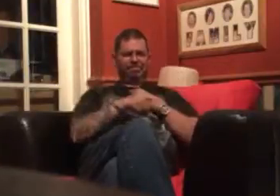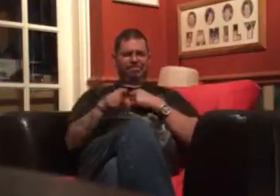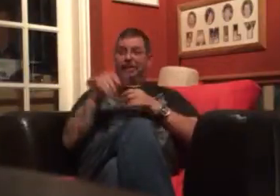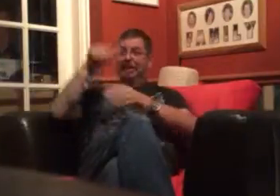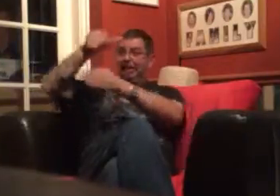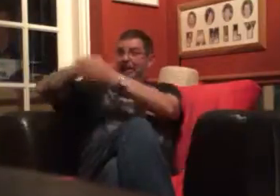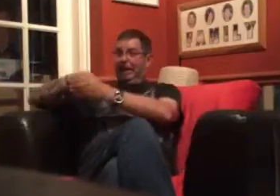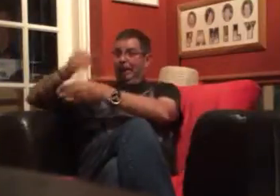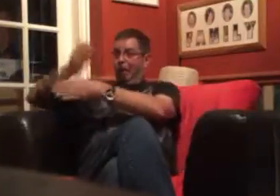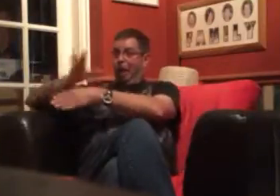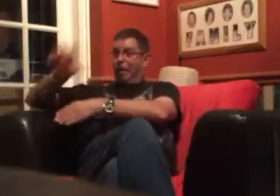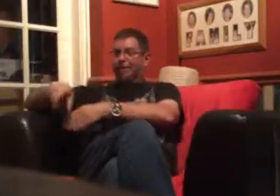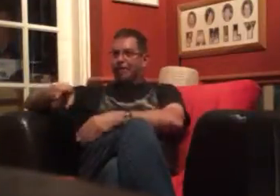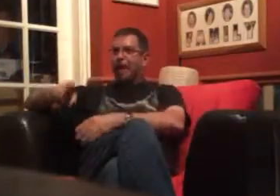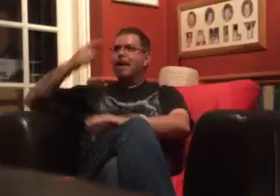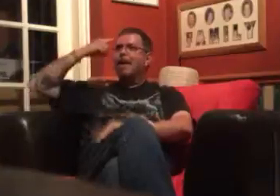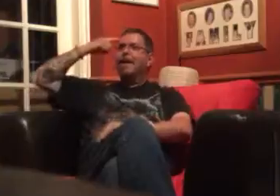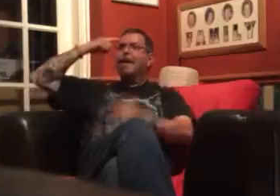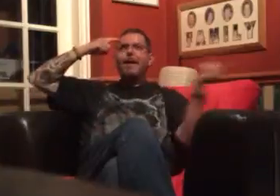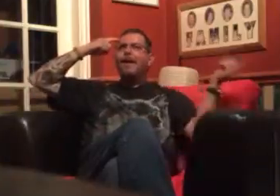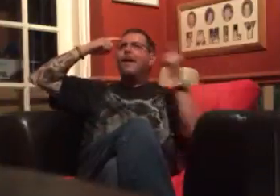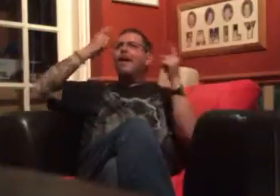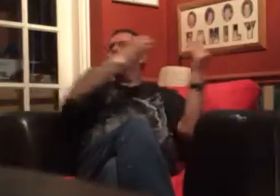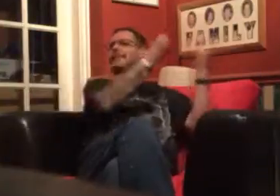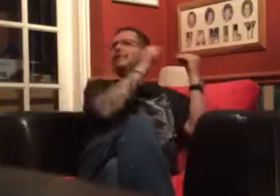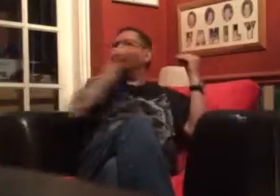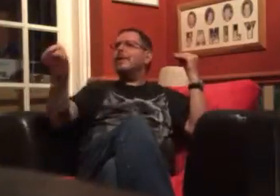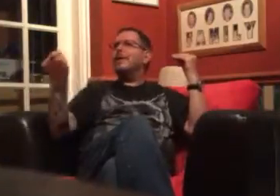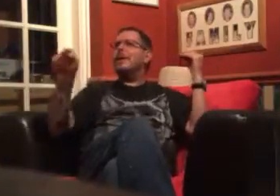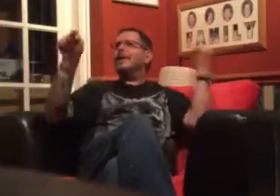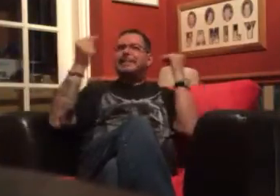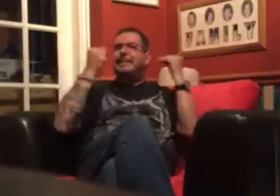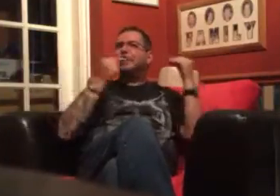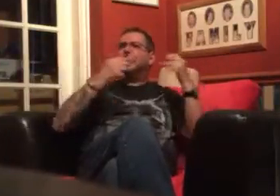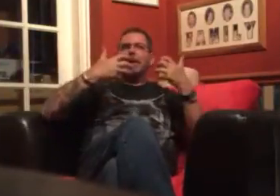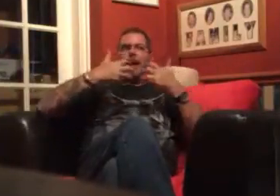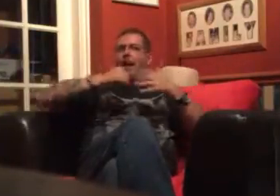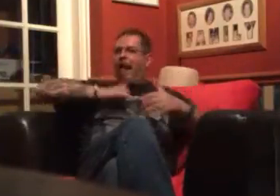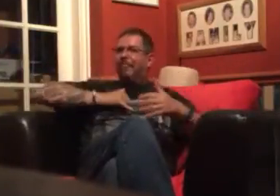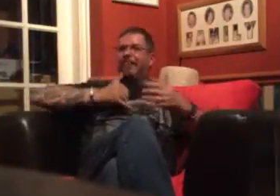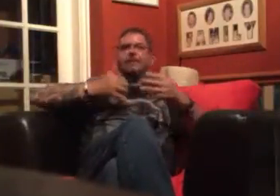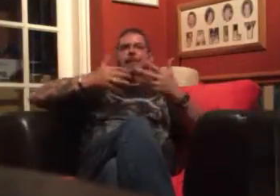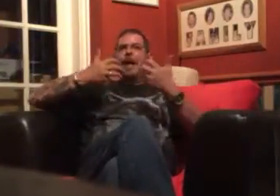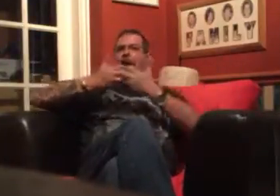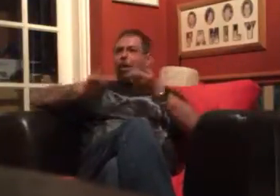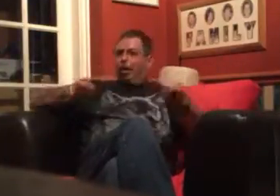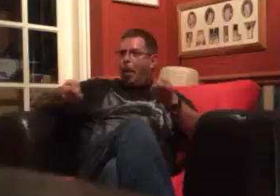our teaching they might not get, but when you're in work placement, it all comes together. Oh, I see how it relates to